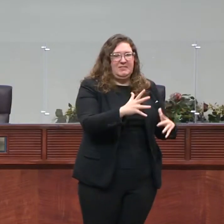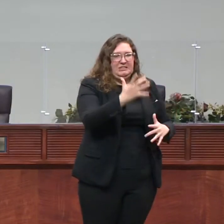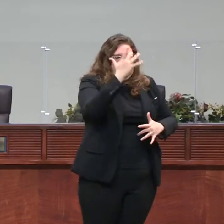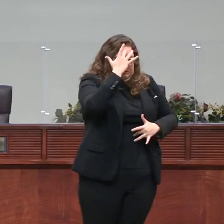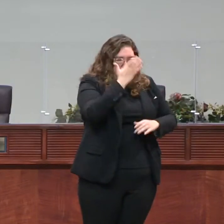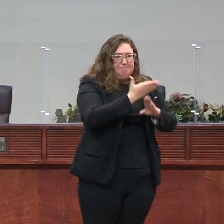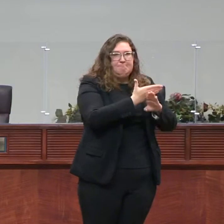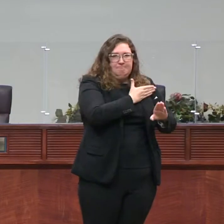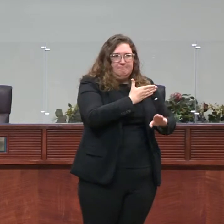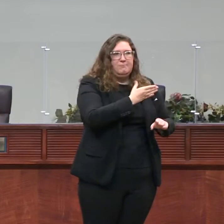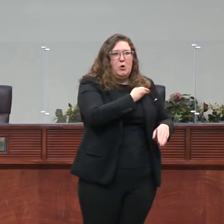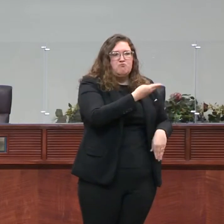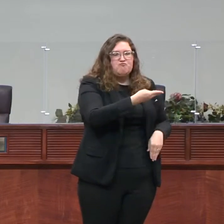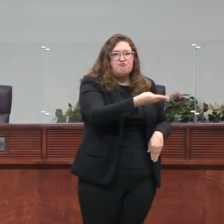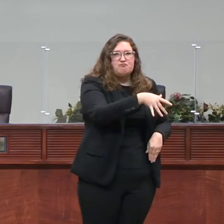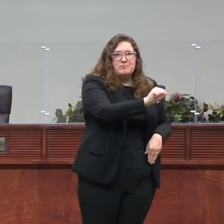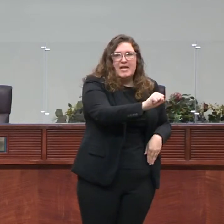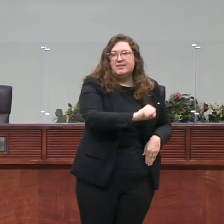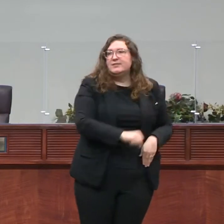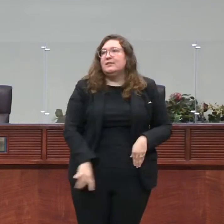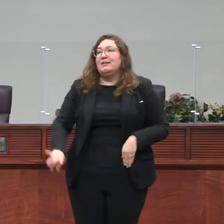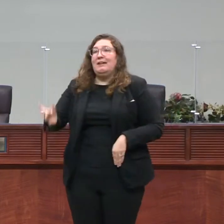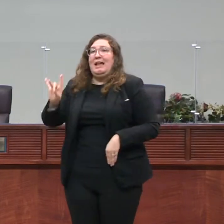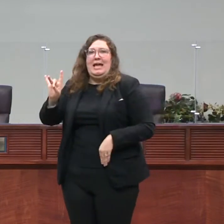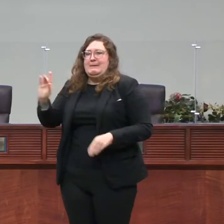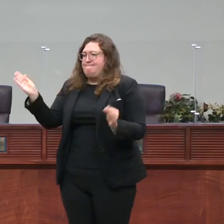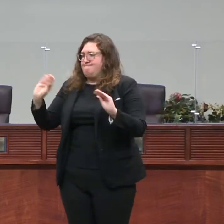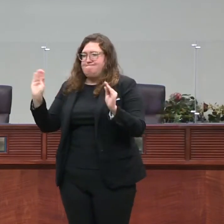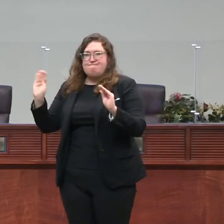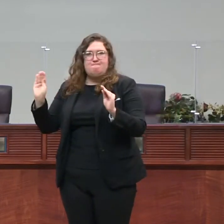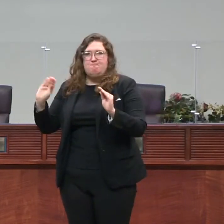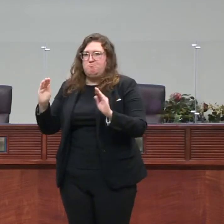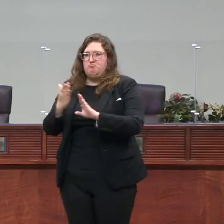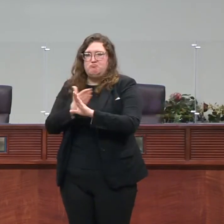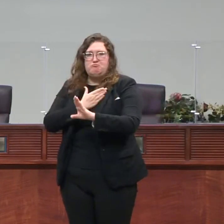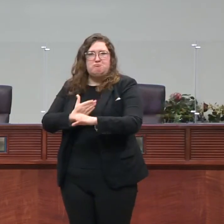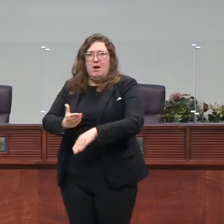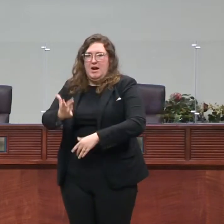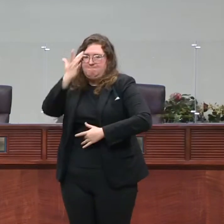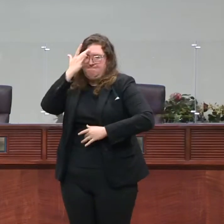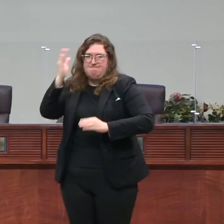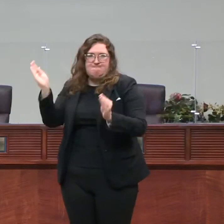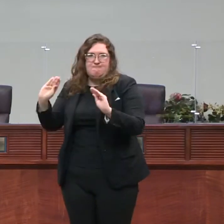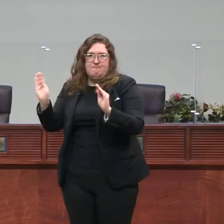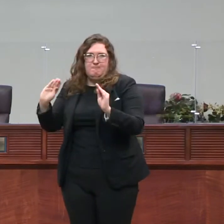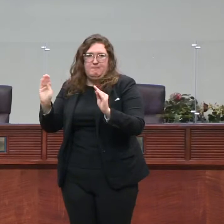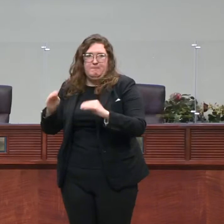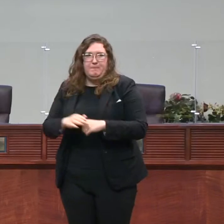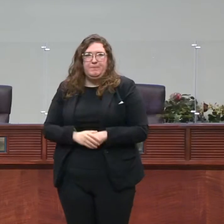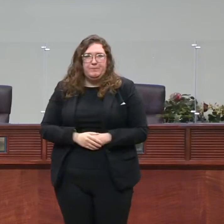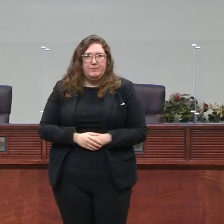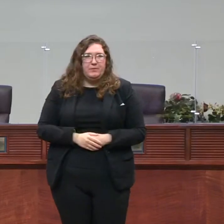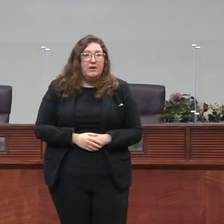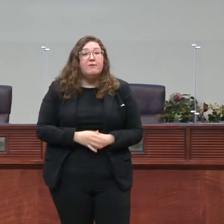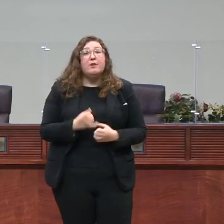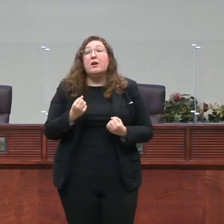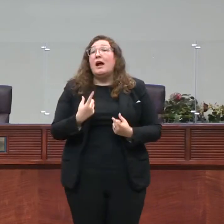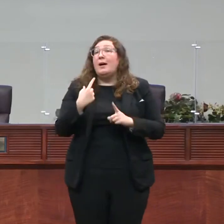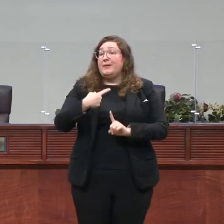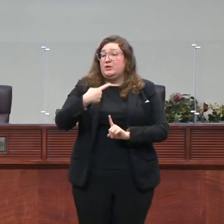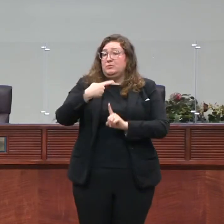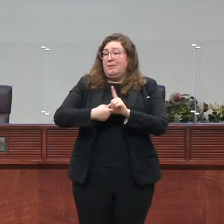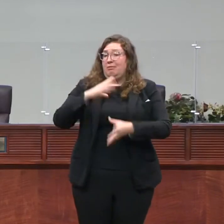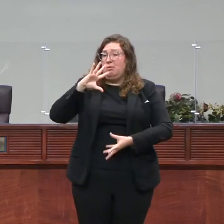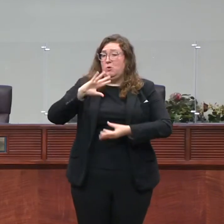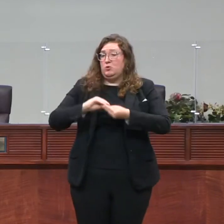underlying conditions. 8 didn't have any underlying conditions. For the monthly count of death, I